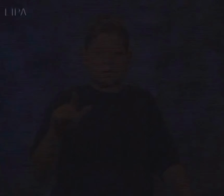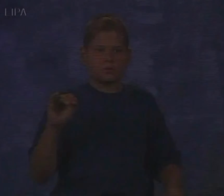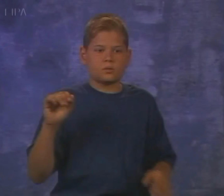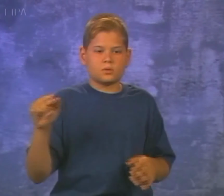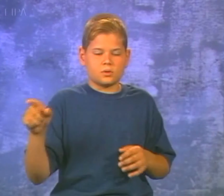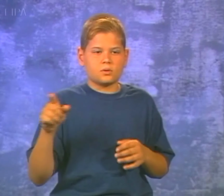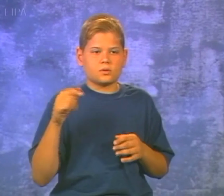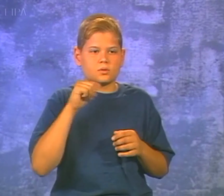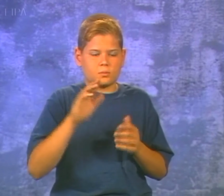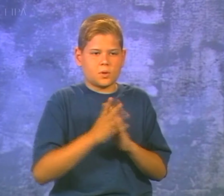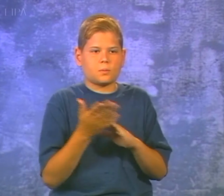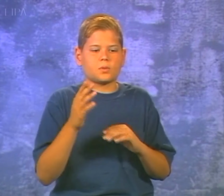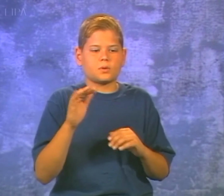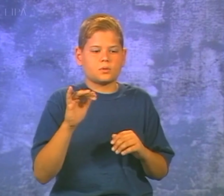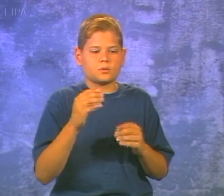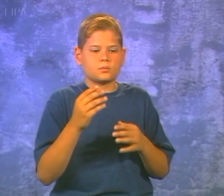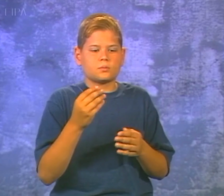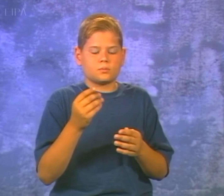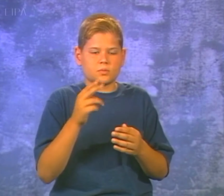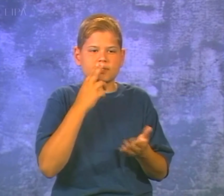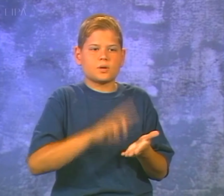I forget their name.